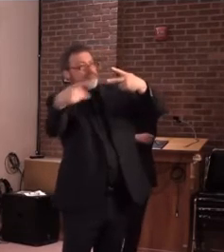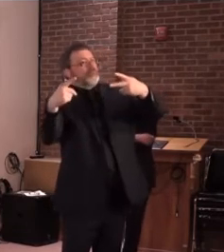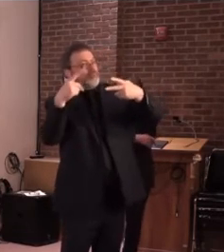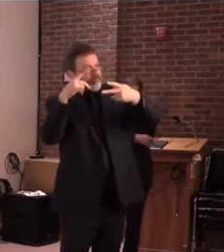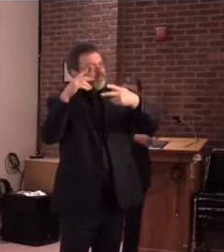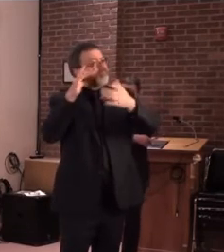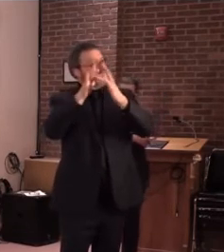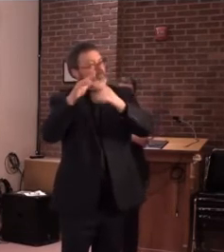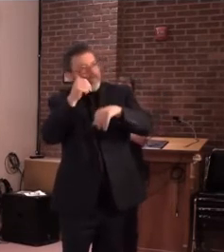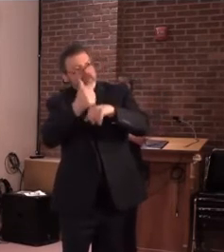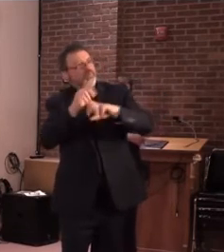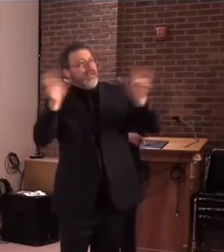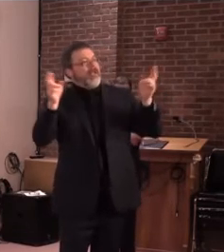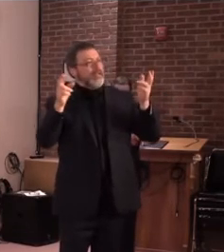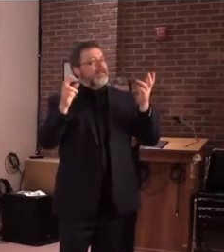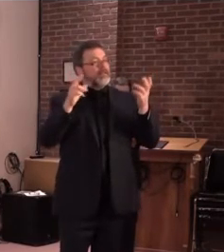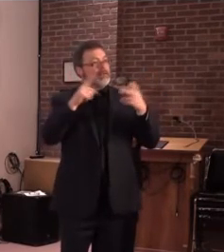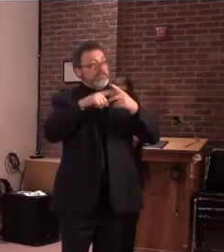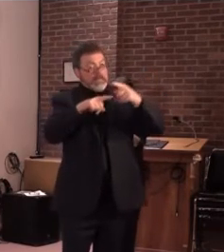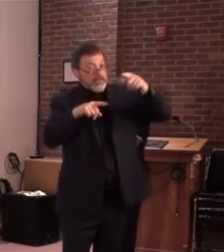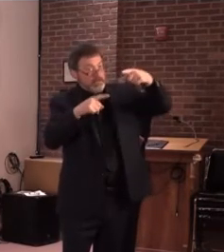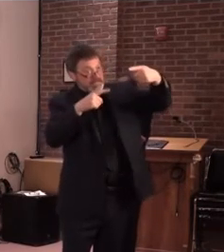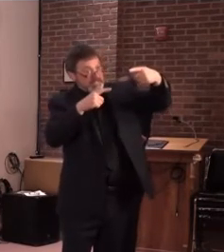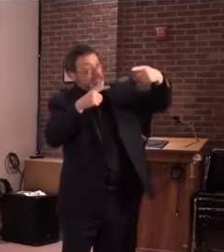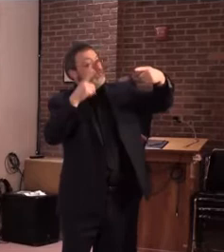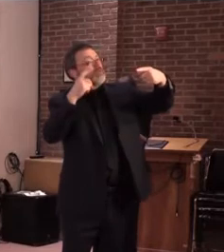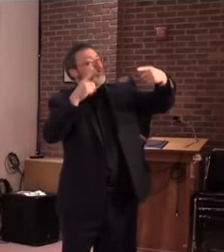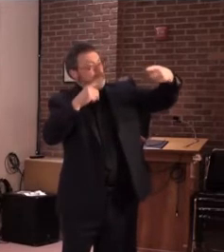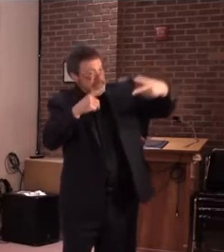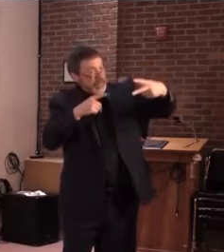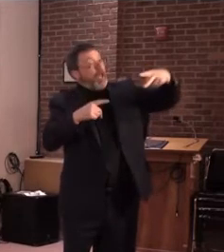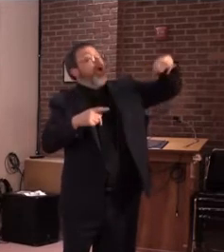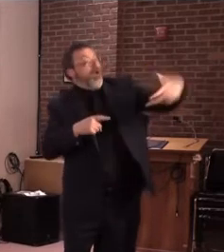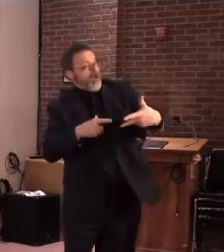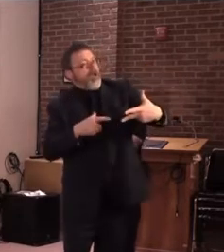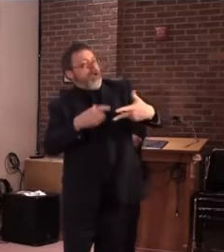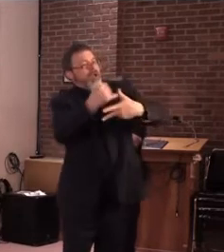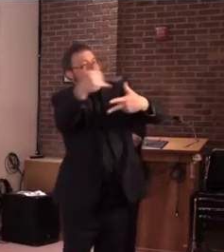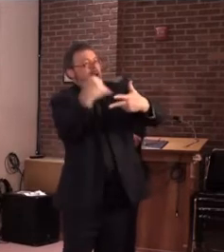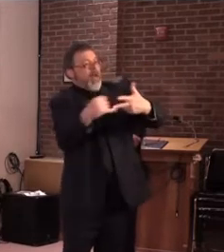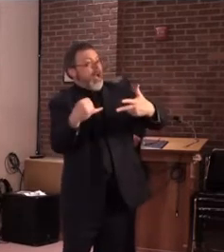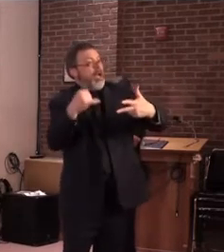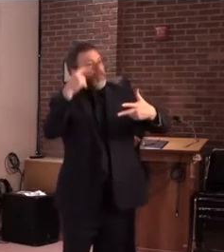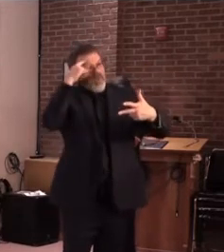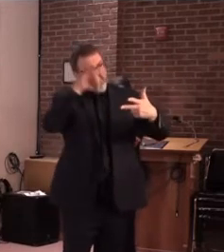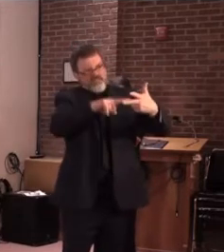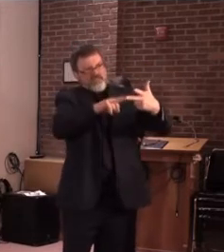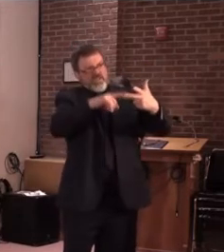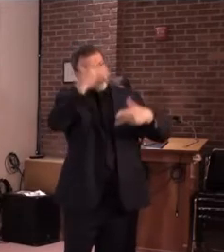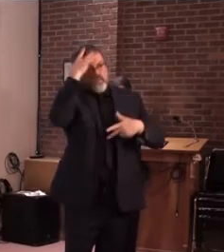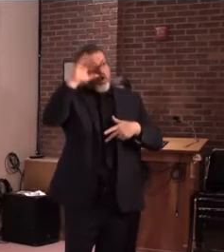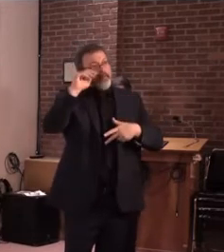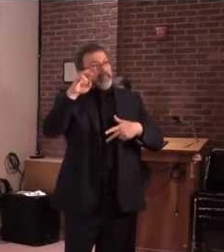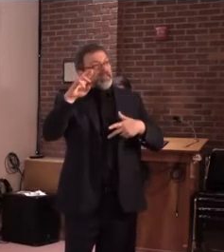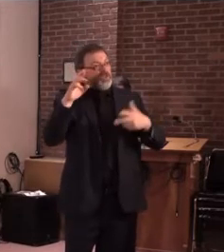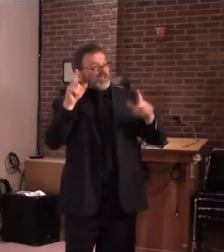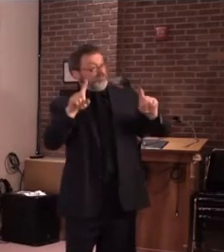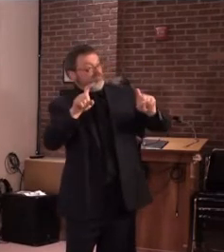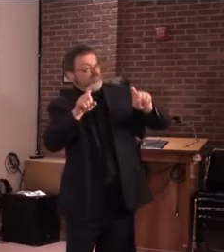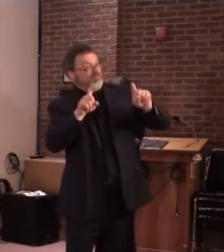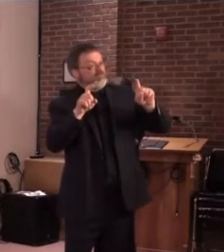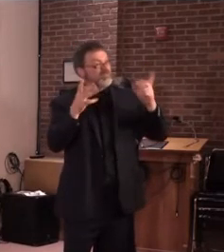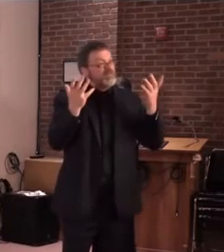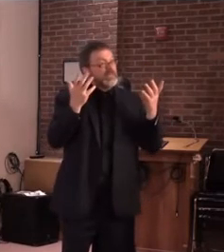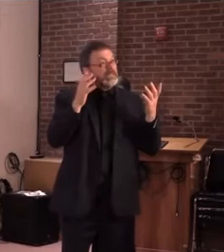be getting the lion's share of broadband because they're already existing? And for